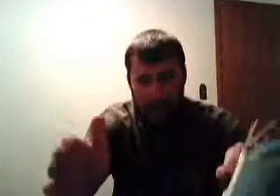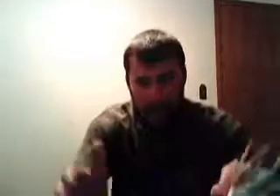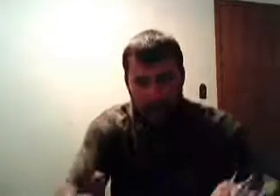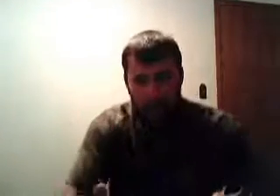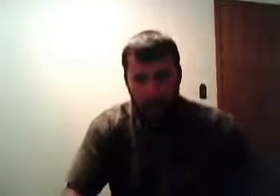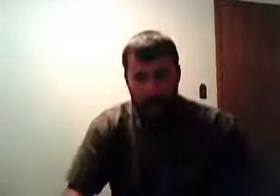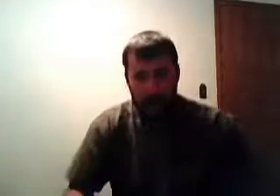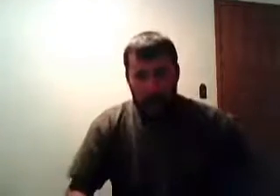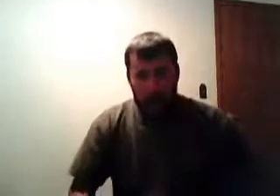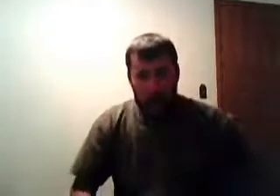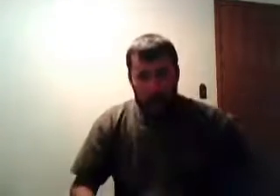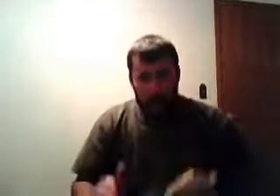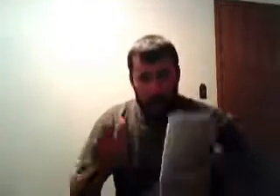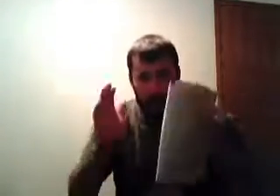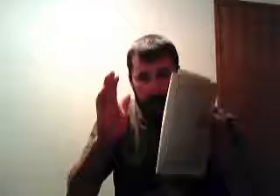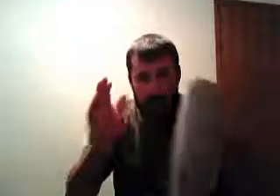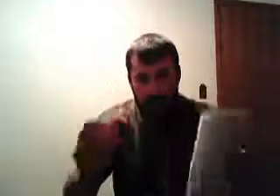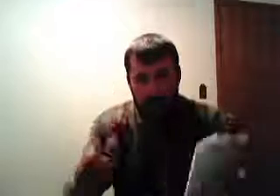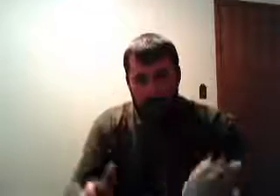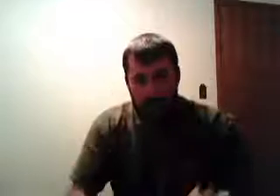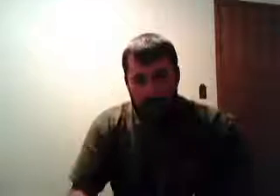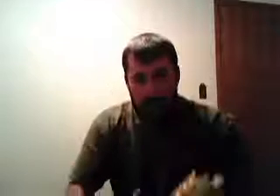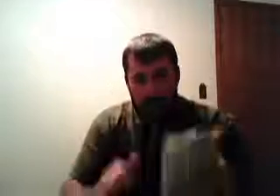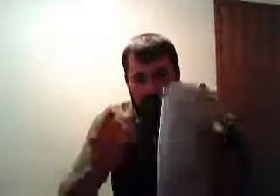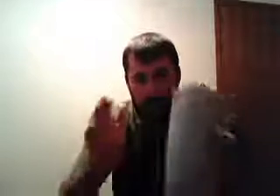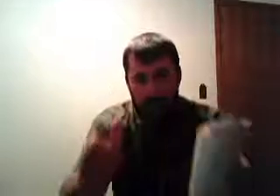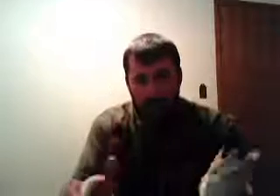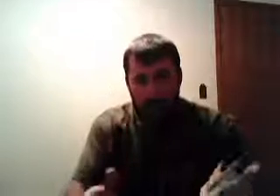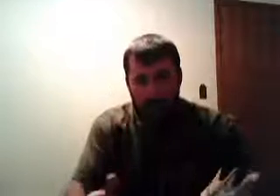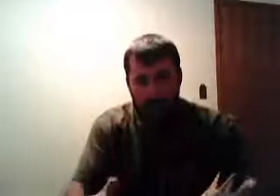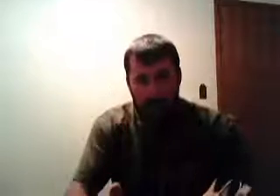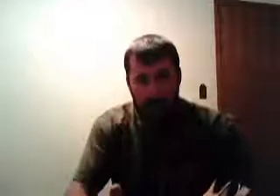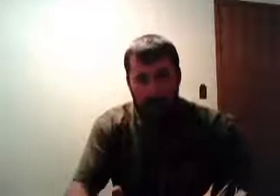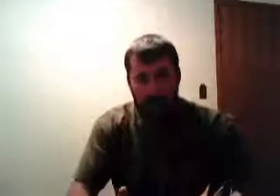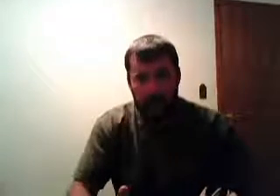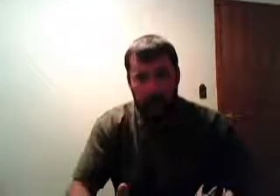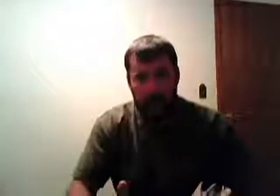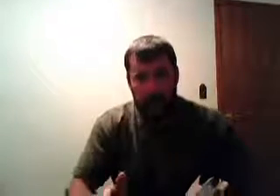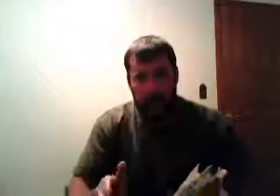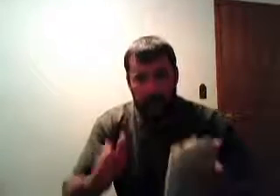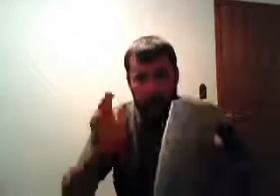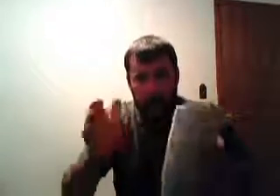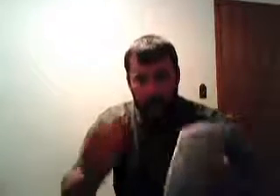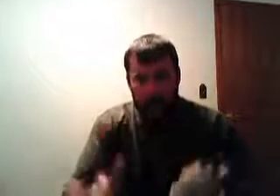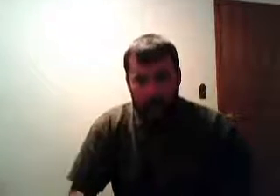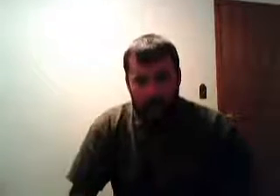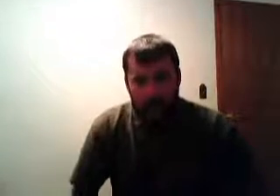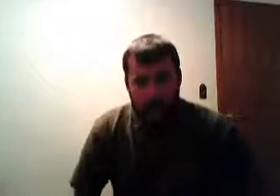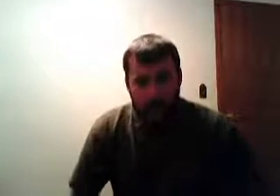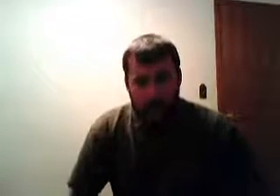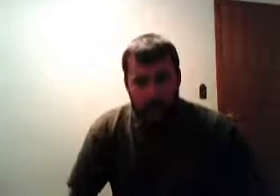mankind, where it don't promote tyranny in a police state. That is where you and I have to rise up.